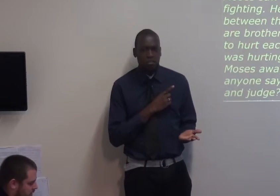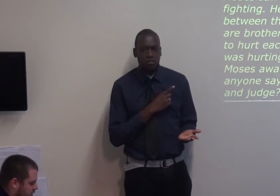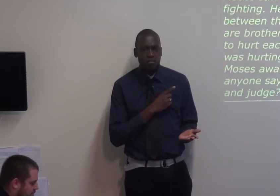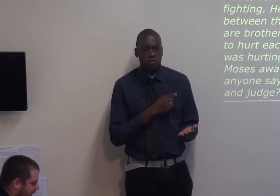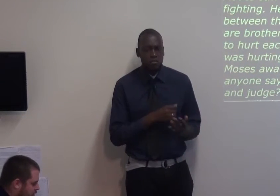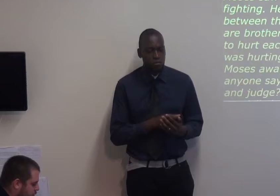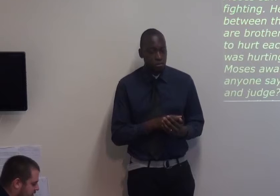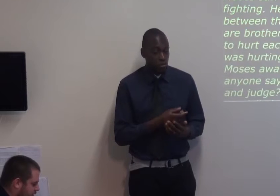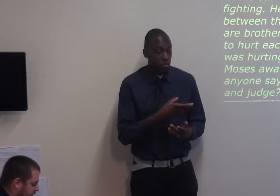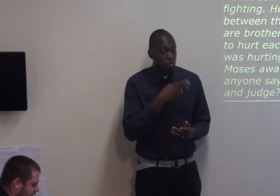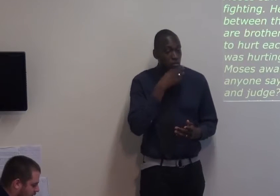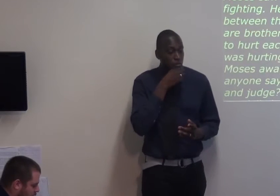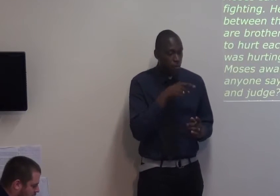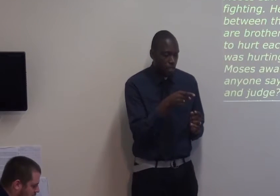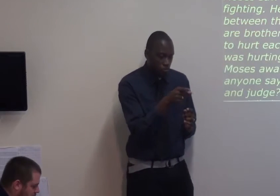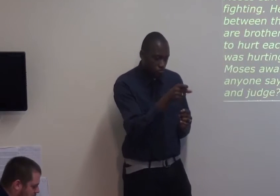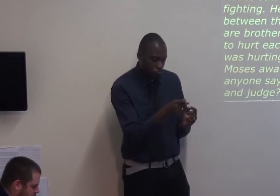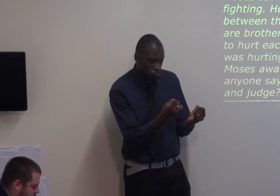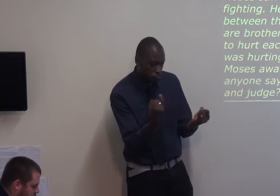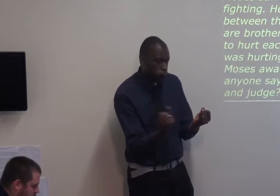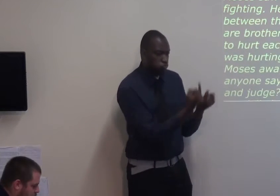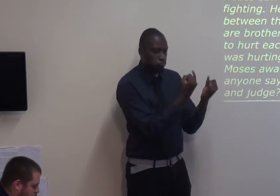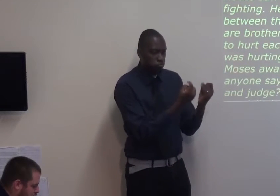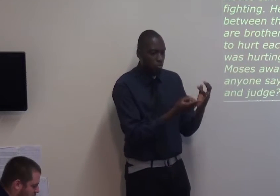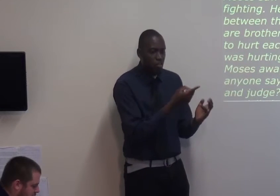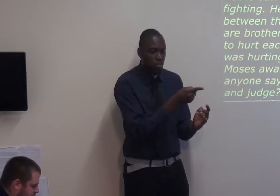The man who was hurting the other one pushed Moses away